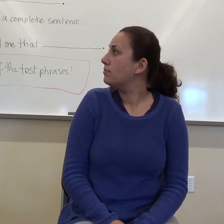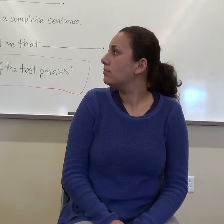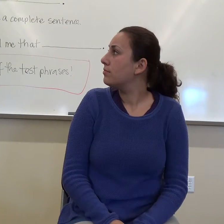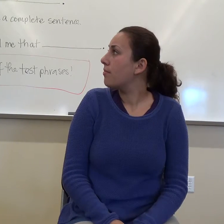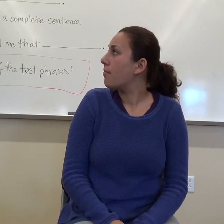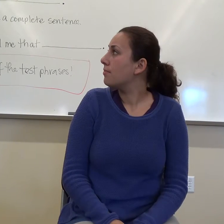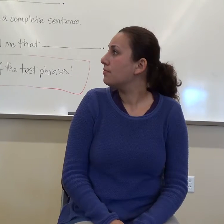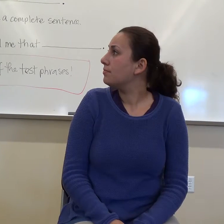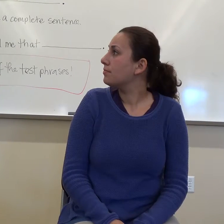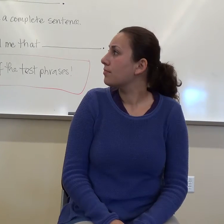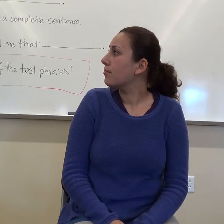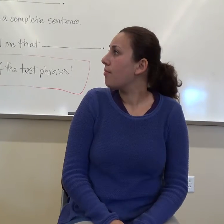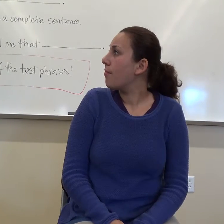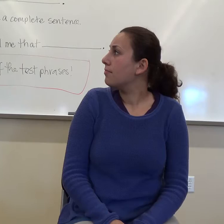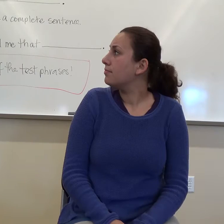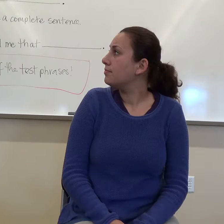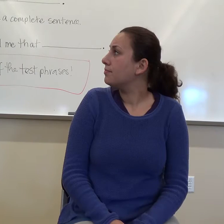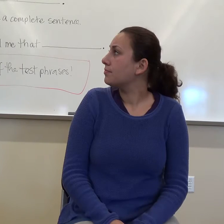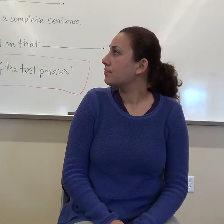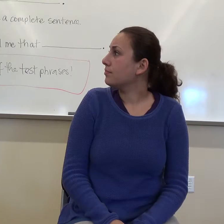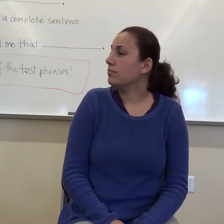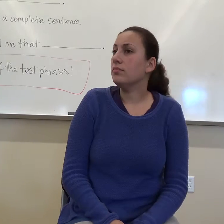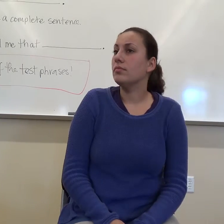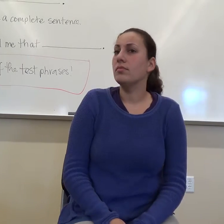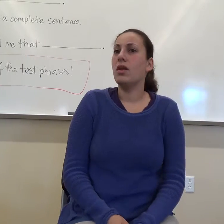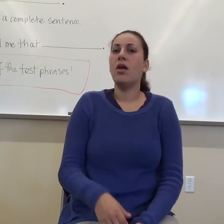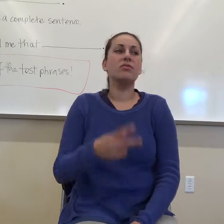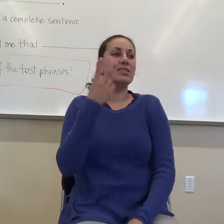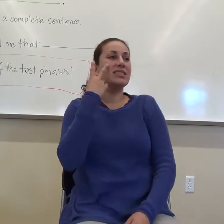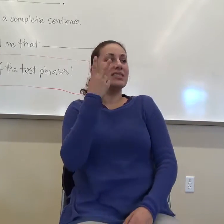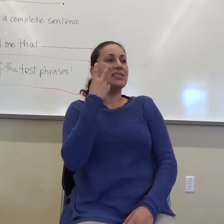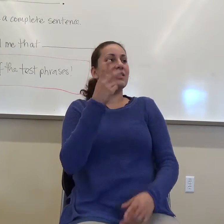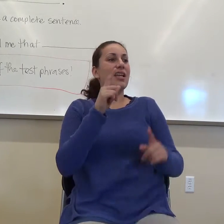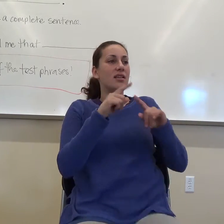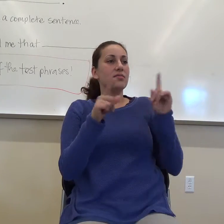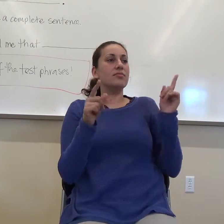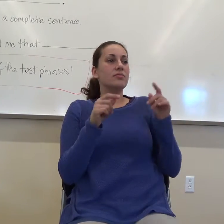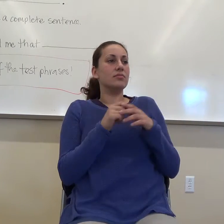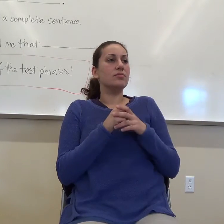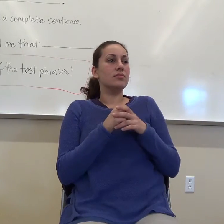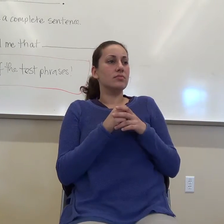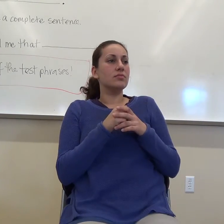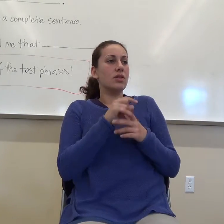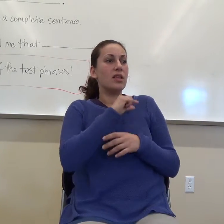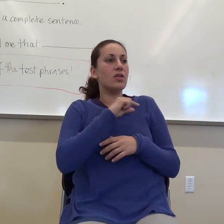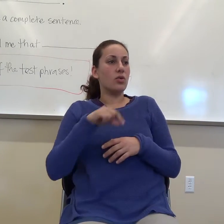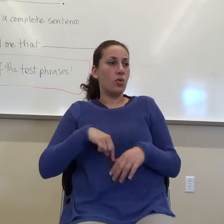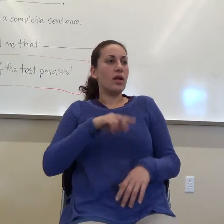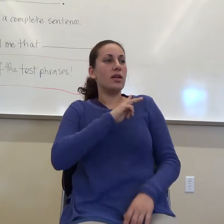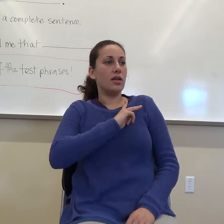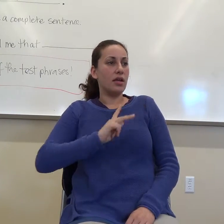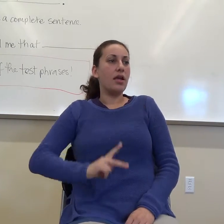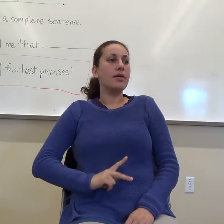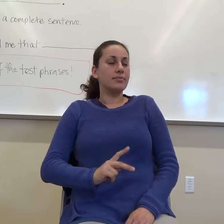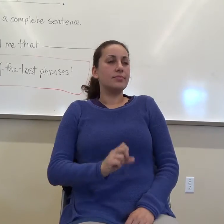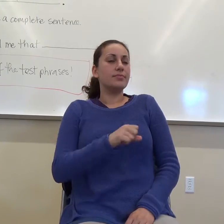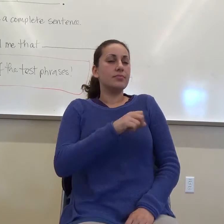going throughout? We see different versions. Okay, of the those different versions of the stories. story. Yeah. Okay, so kind of like the Cinco de